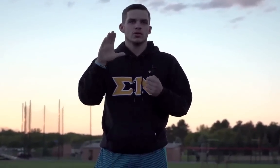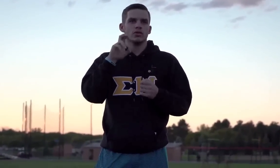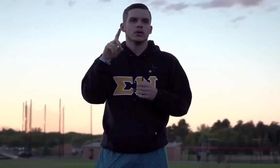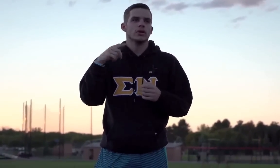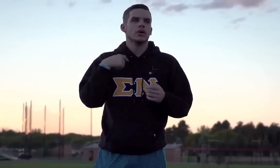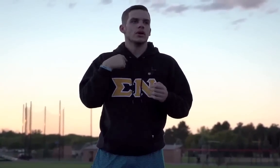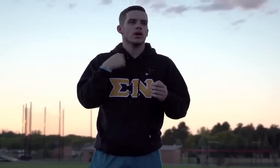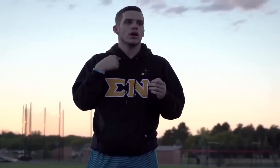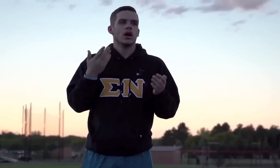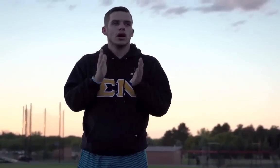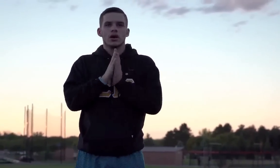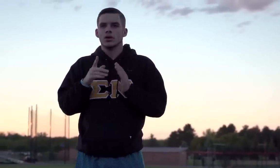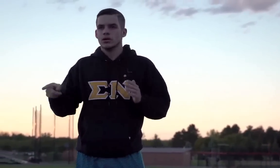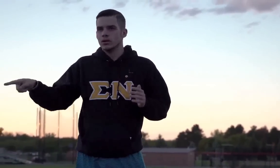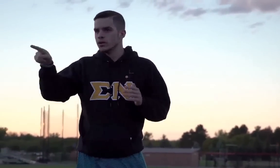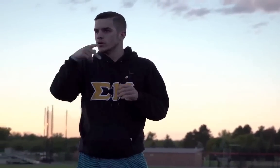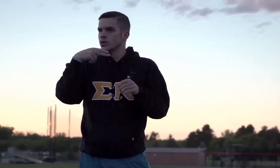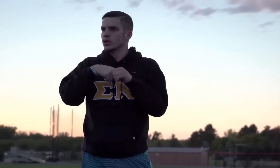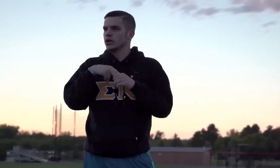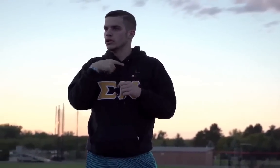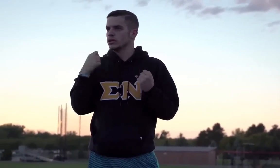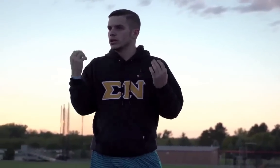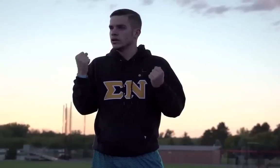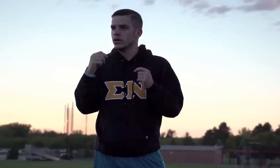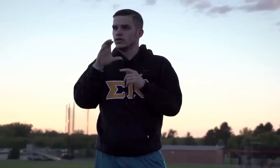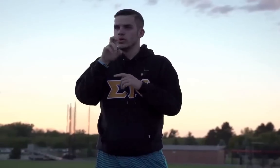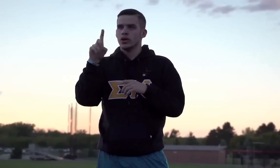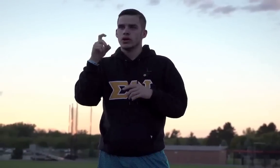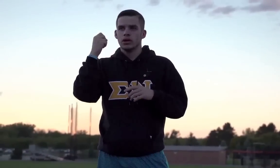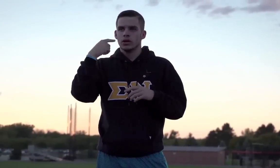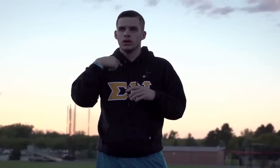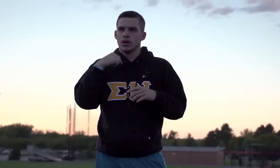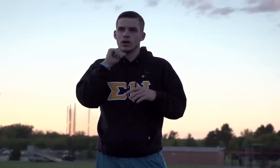And so tonight we decided that we're going to share Sigma Nu's Creed with you all,